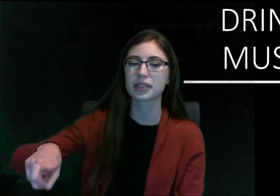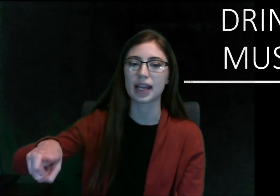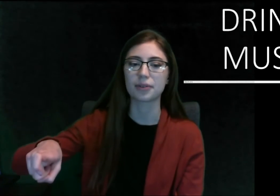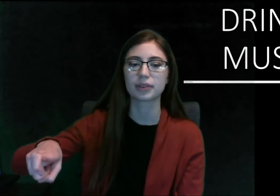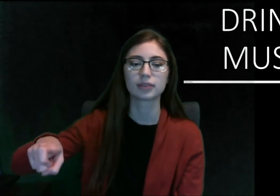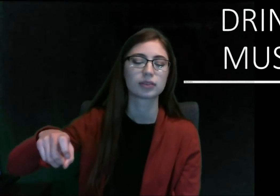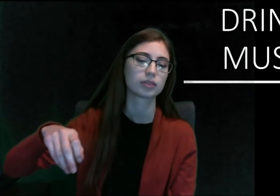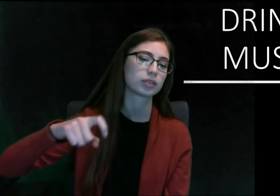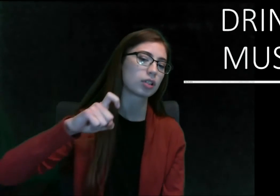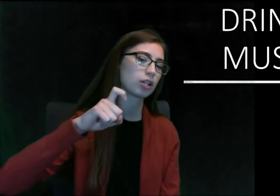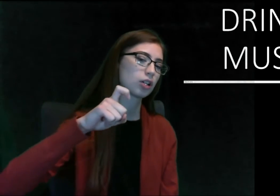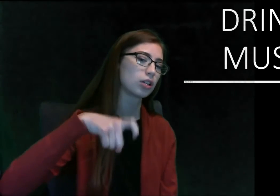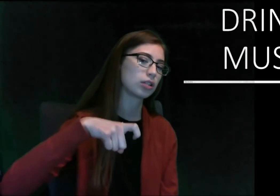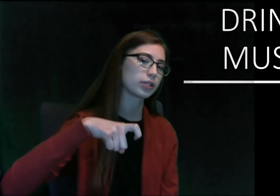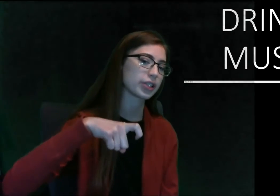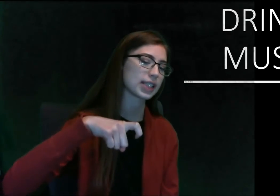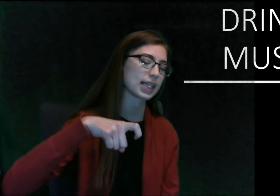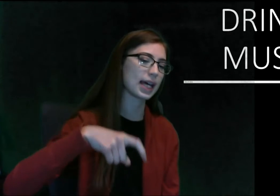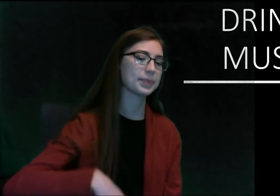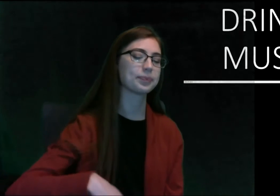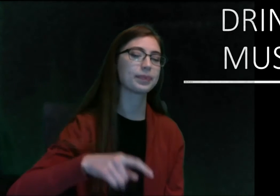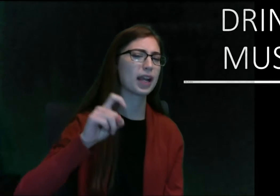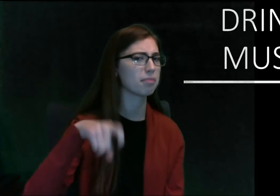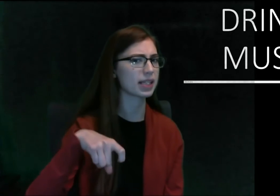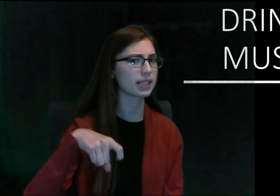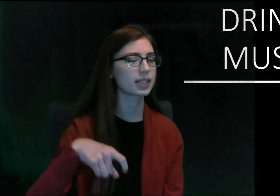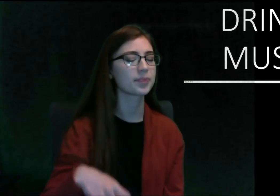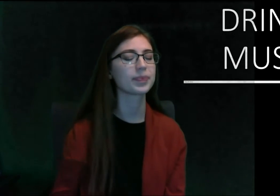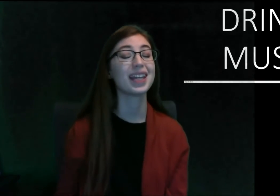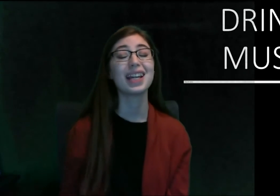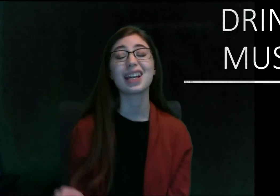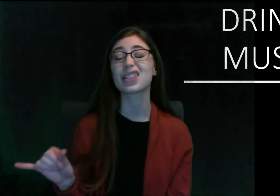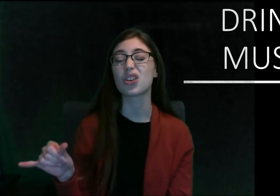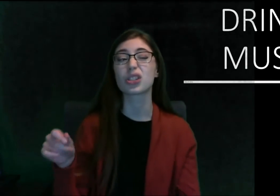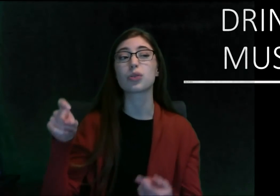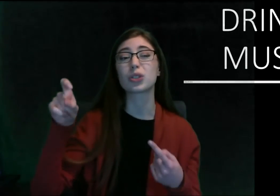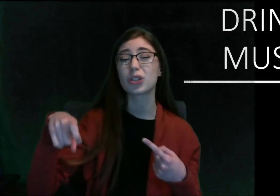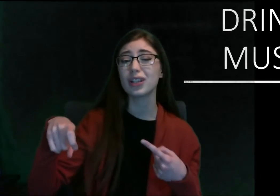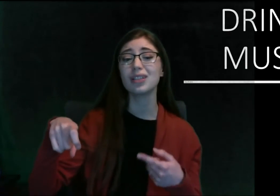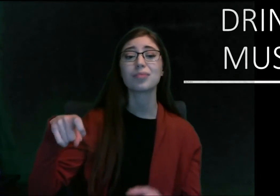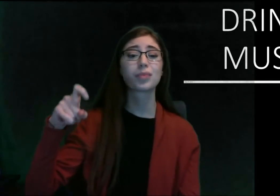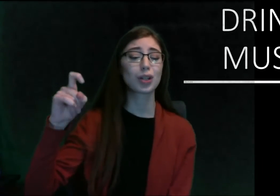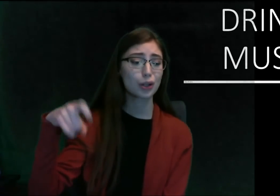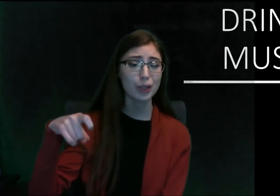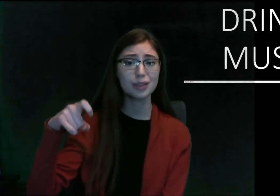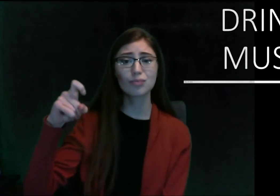down just like that. Must. It's also should, could,